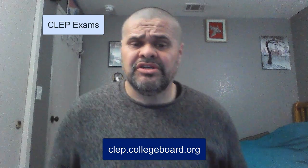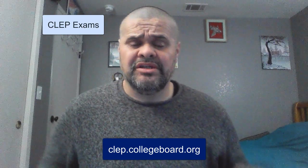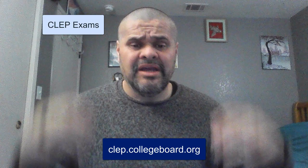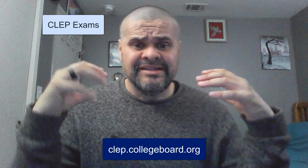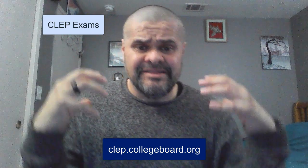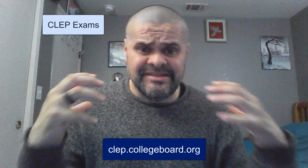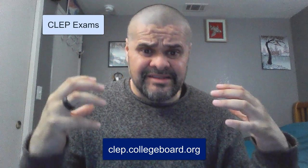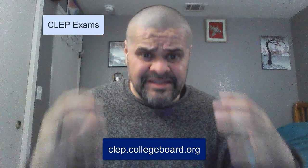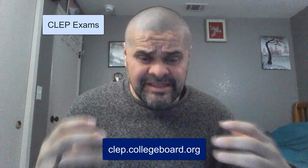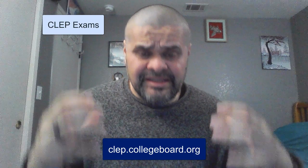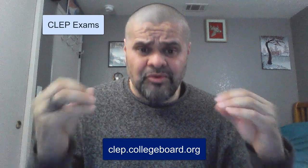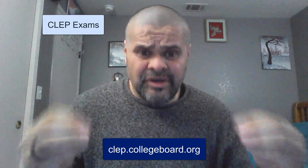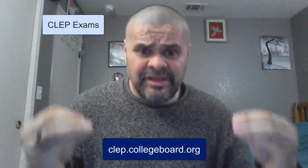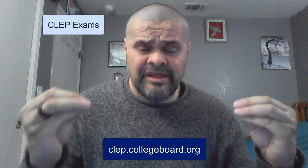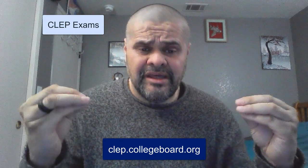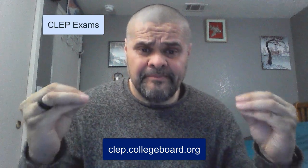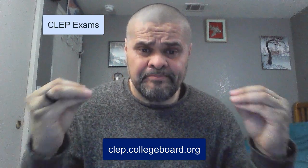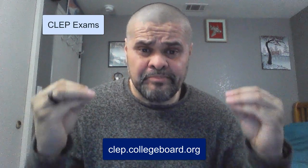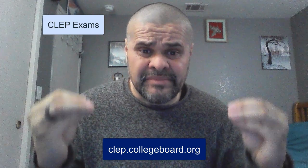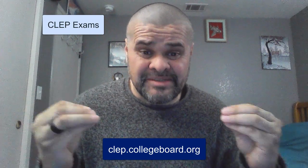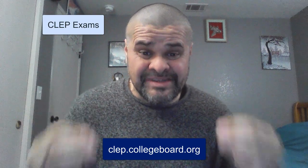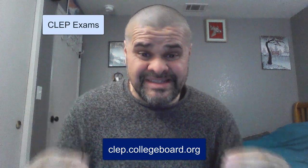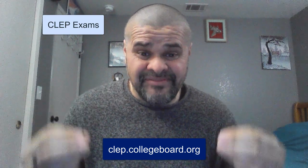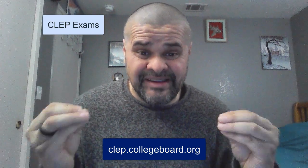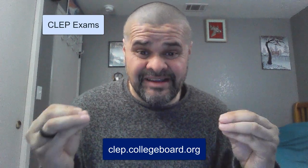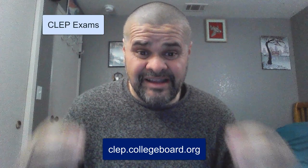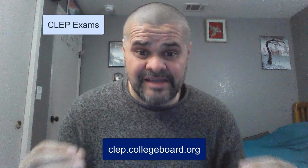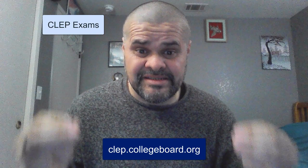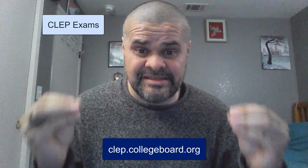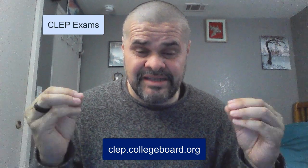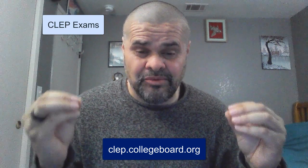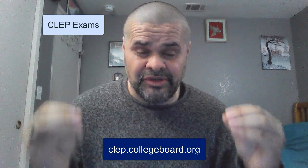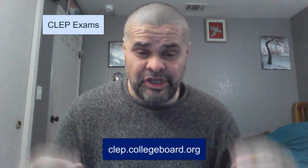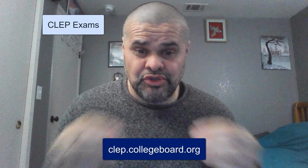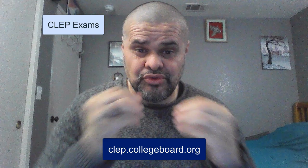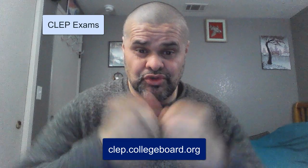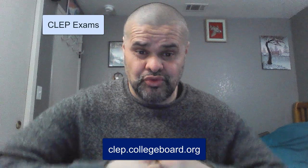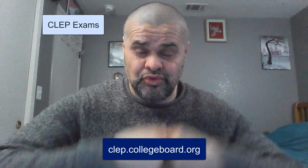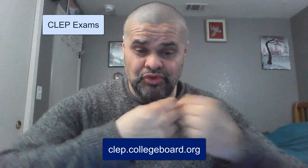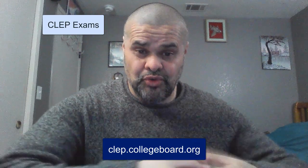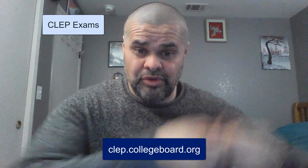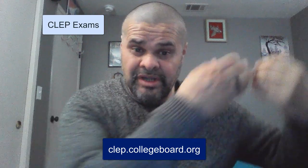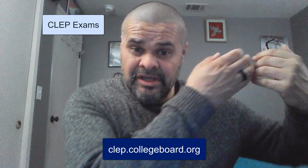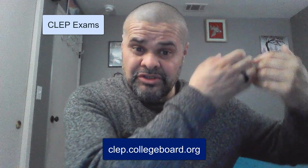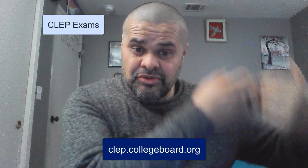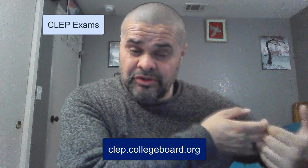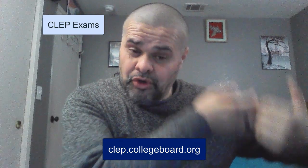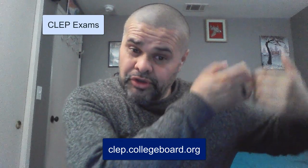certification, dealing with specific classes that will get you to earn